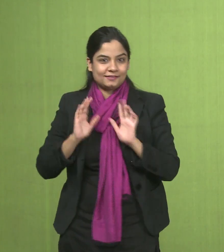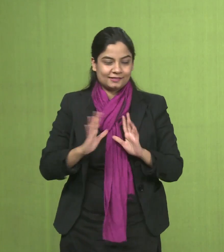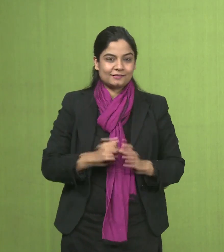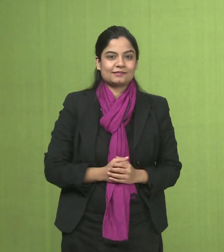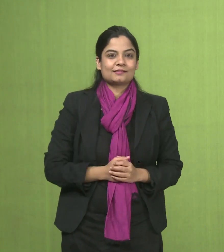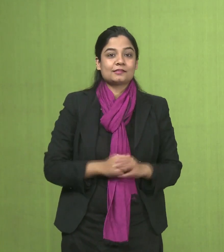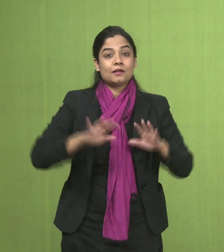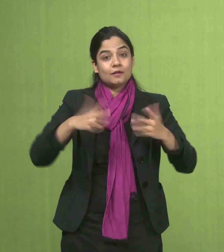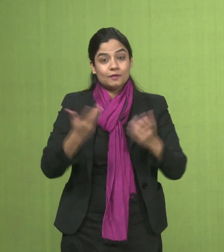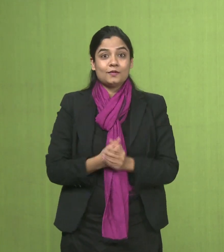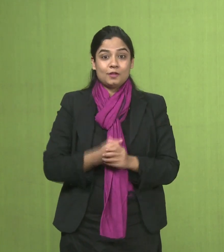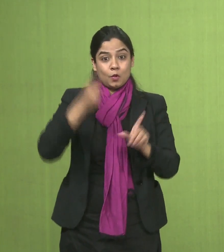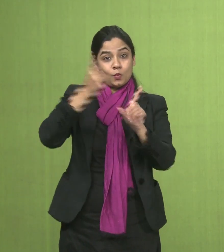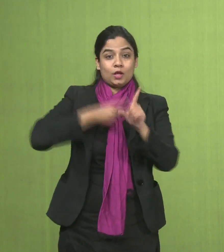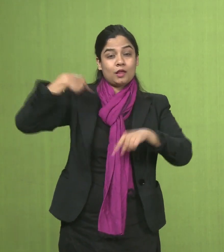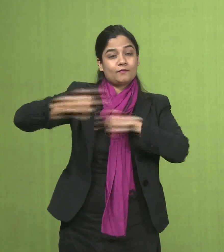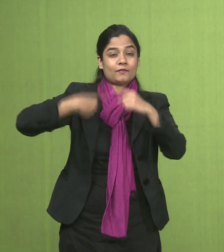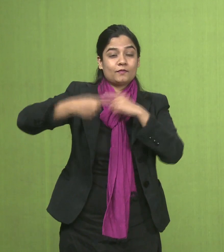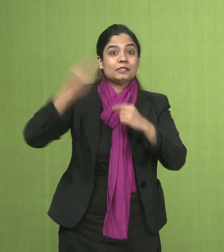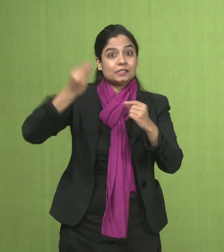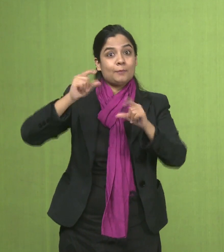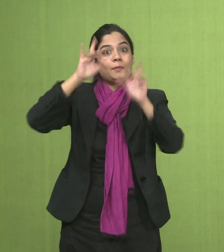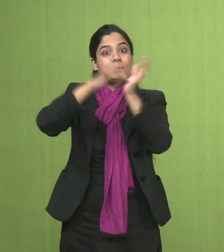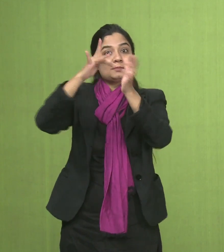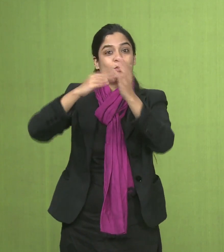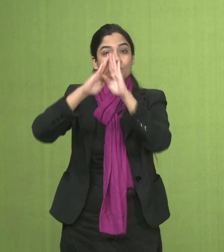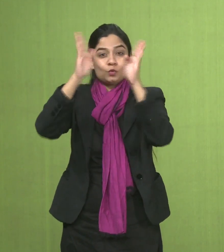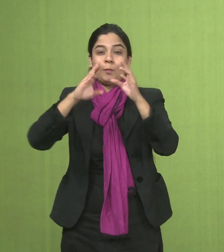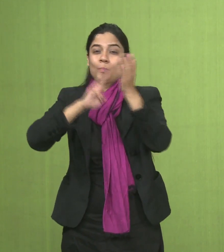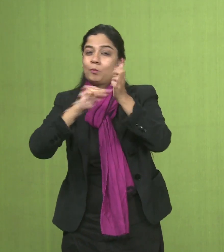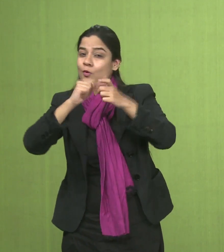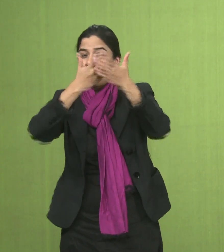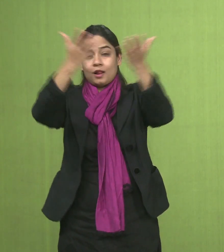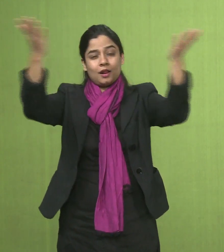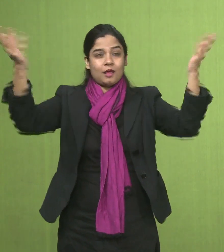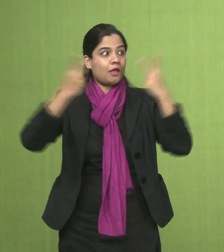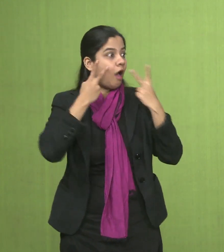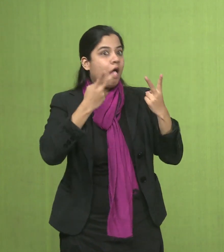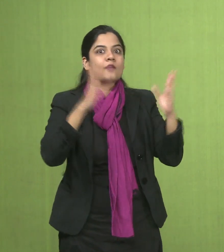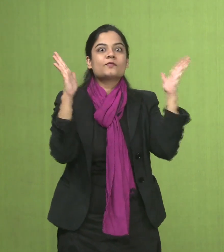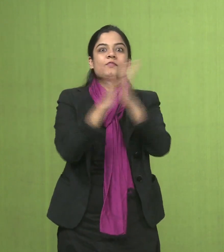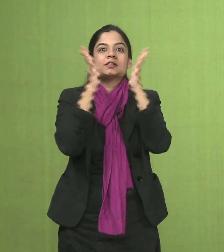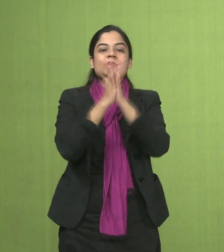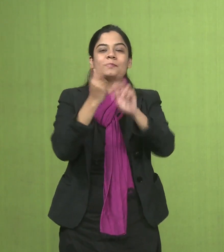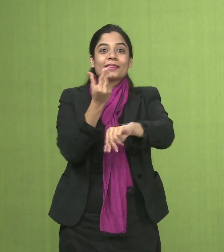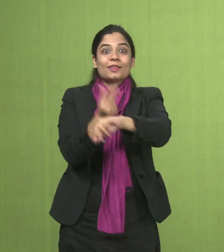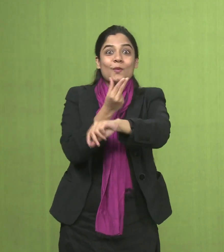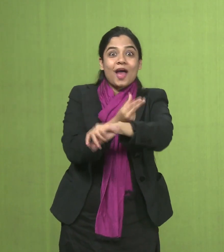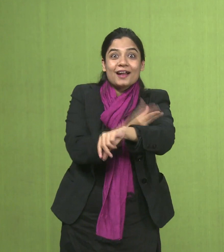AC, etc. are bought on the same time. Every year in malls also or online also, there is